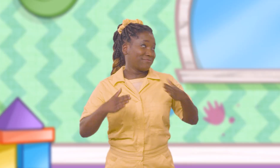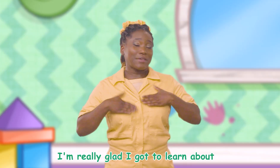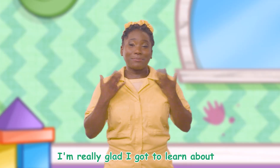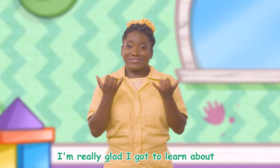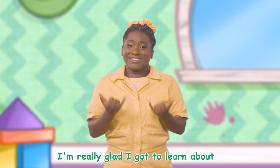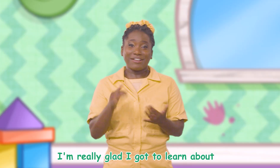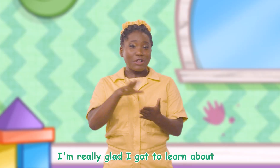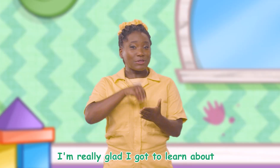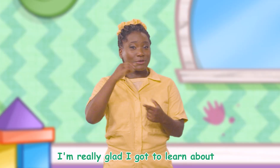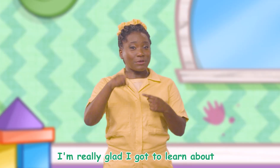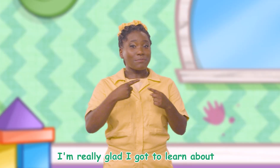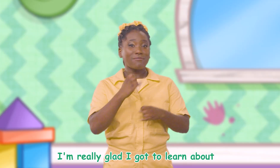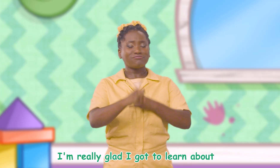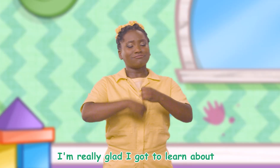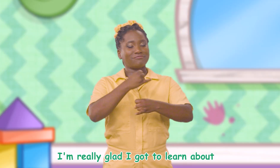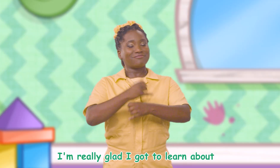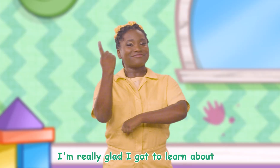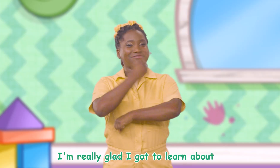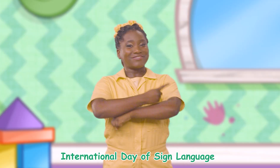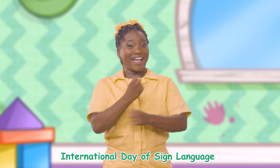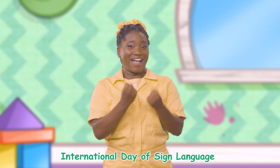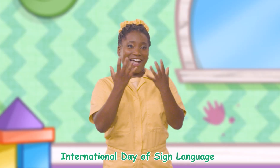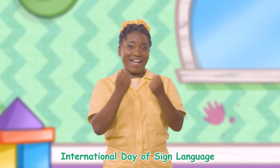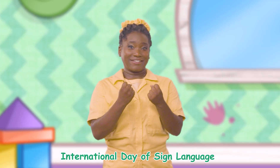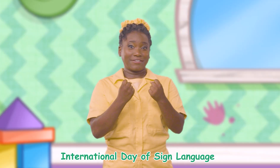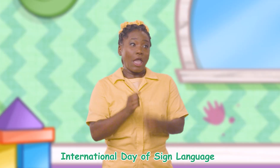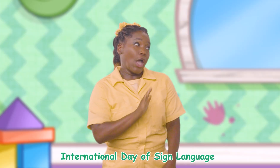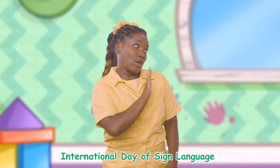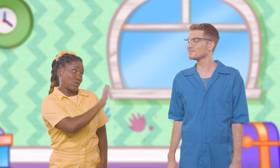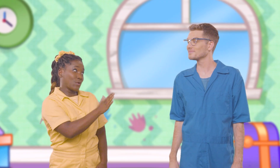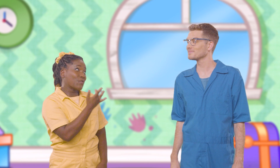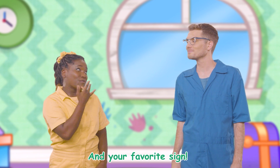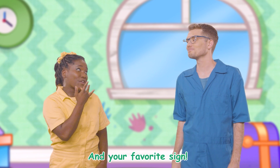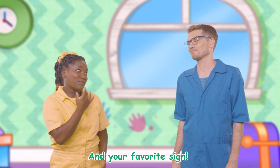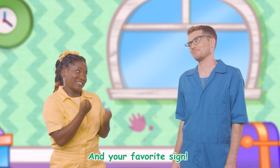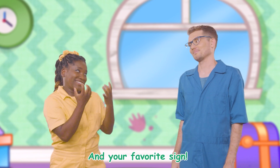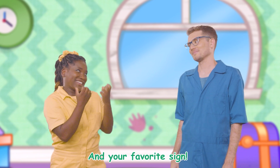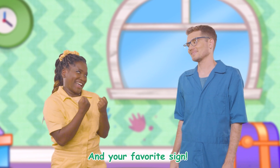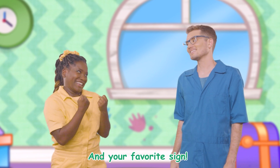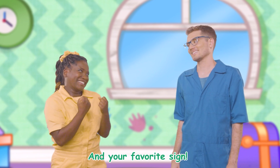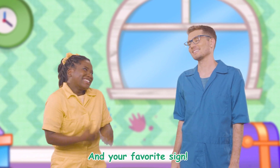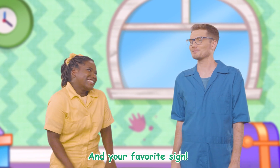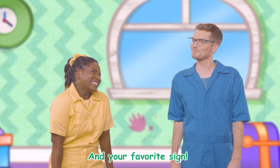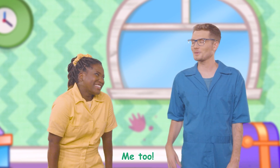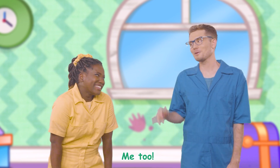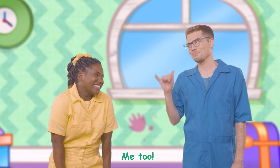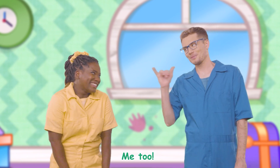I'm really glad I got to learn about International Day of Sign Language and your favorite sign. Me